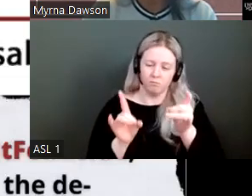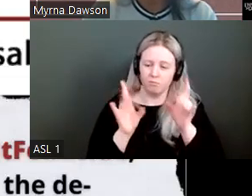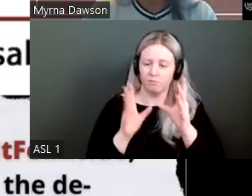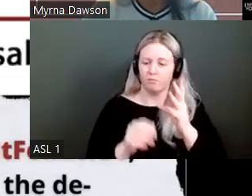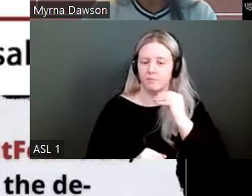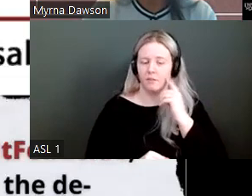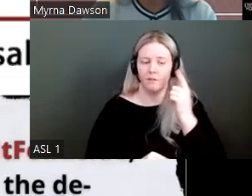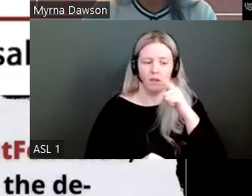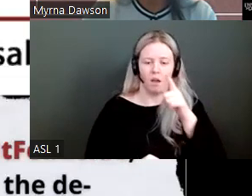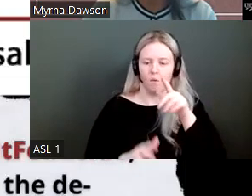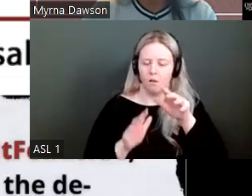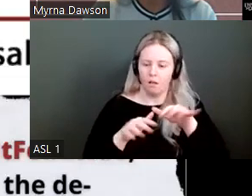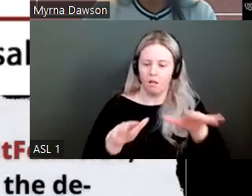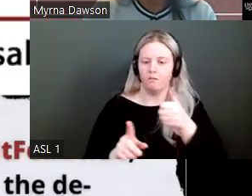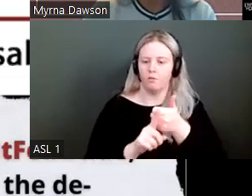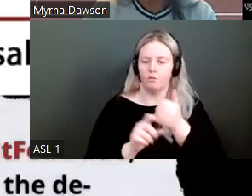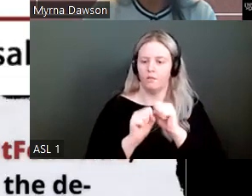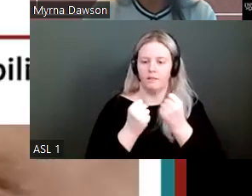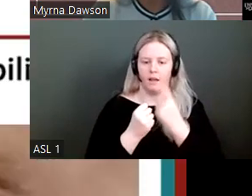in society for decades to come.